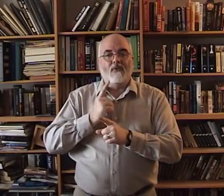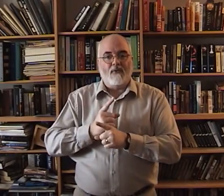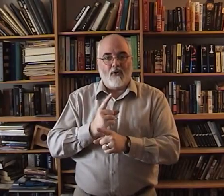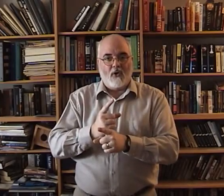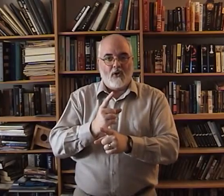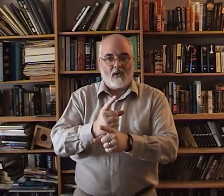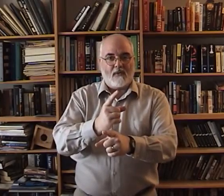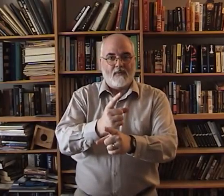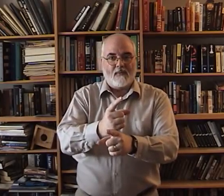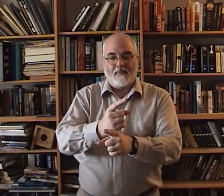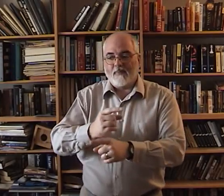Faithful.